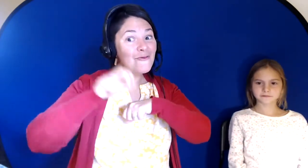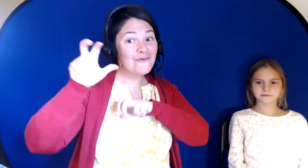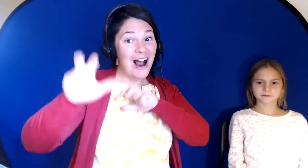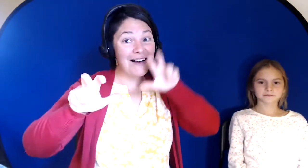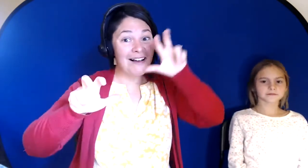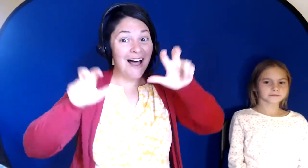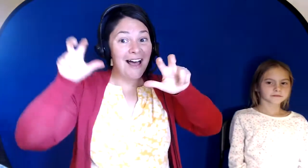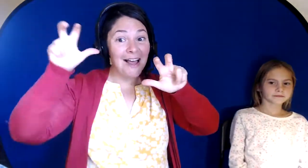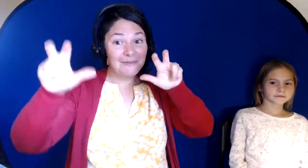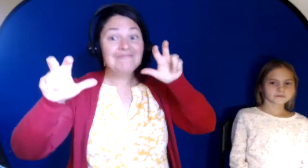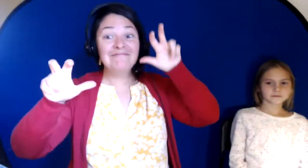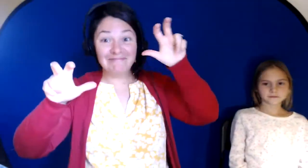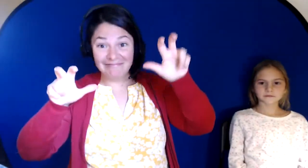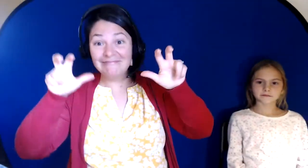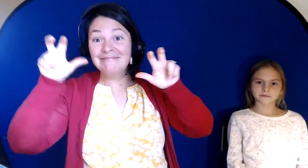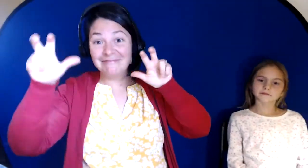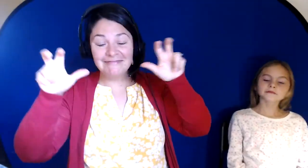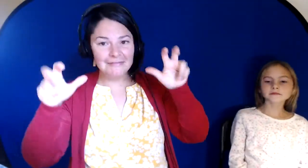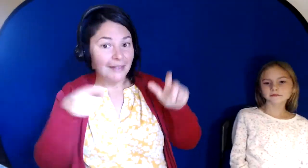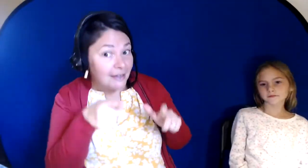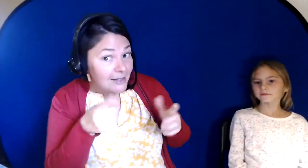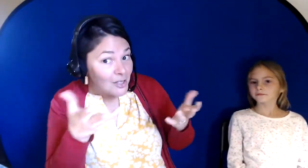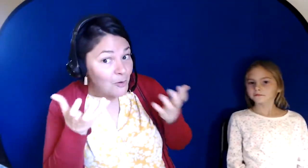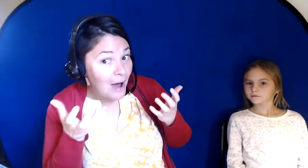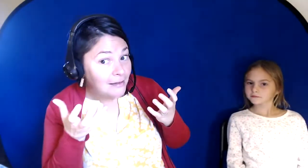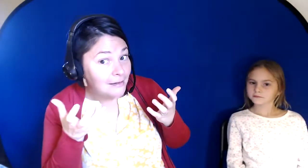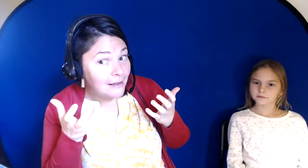rock climb. You want?